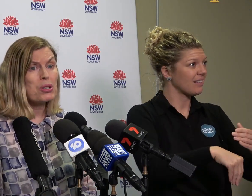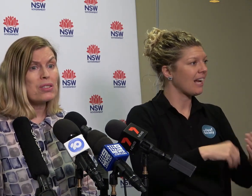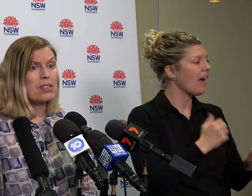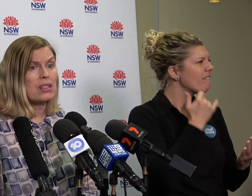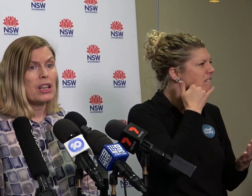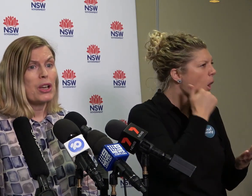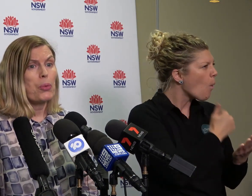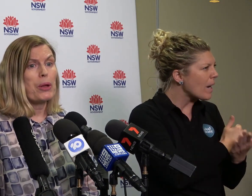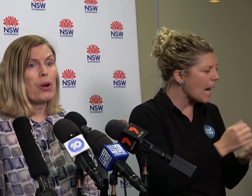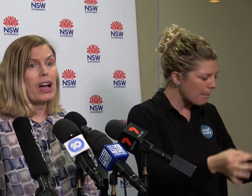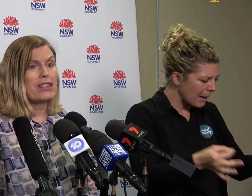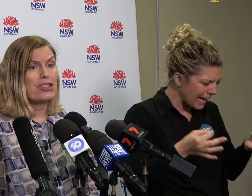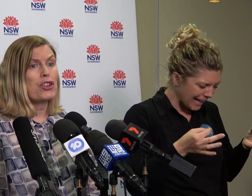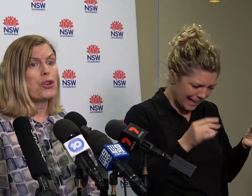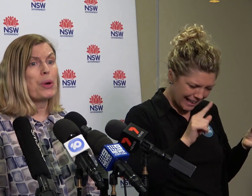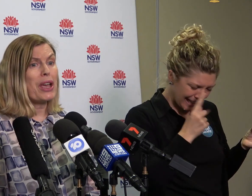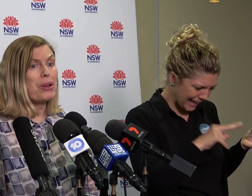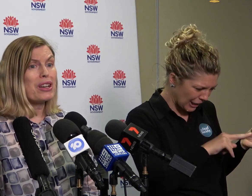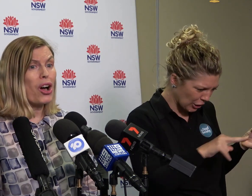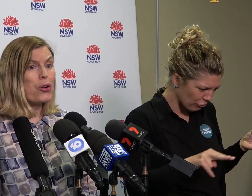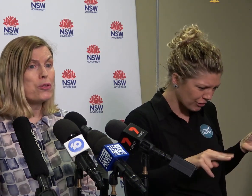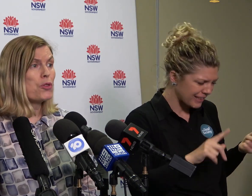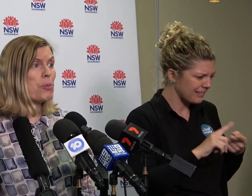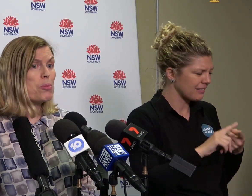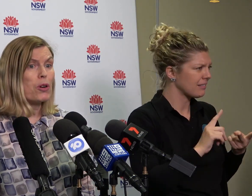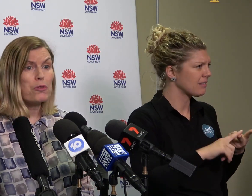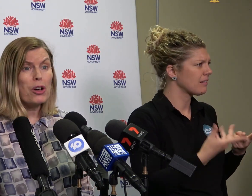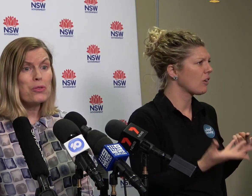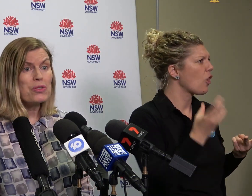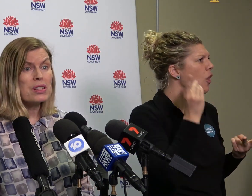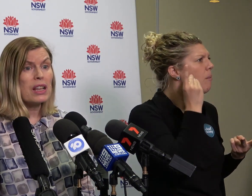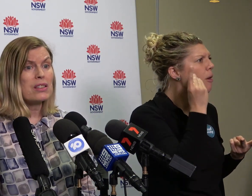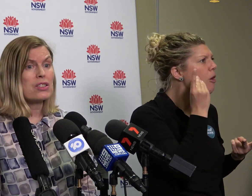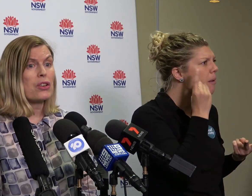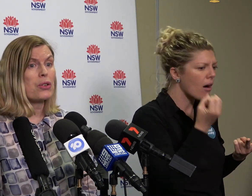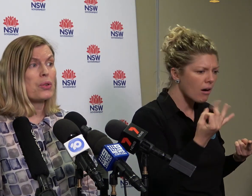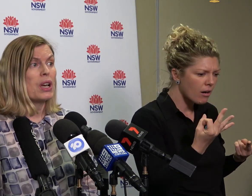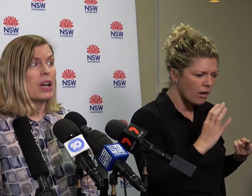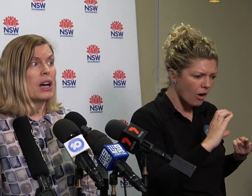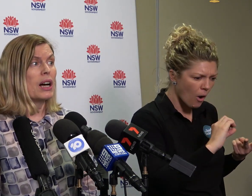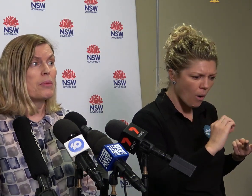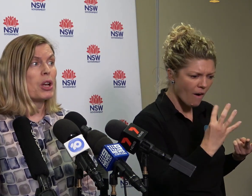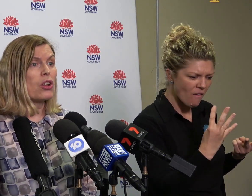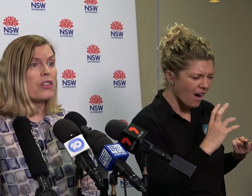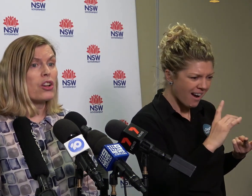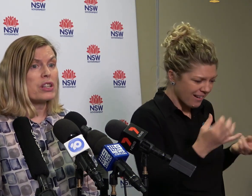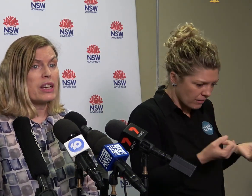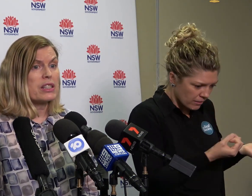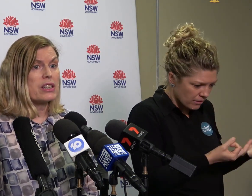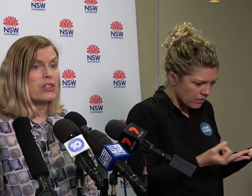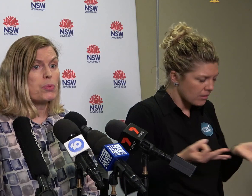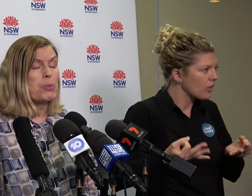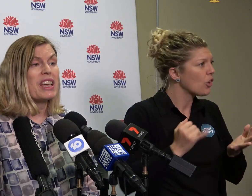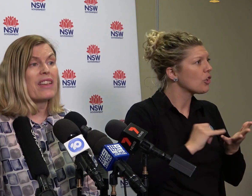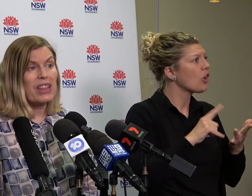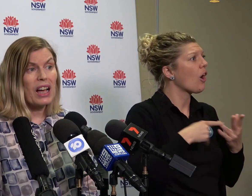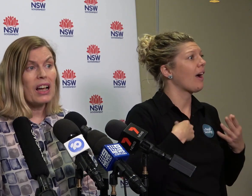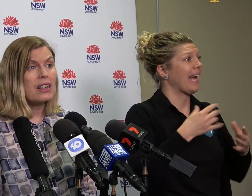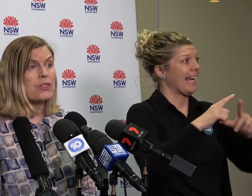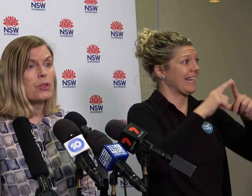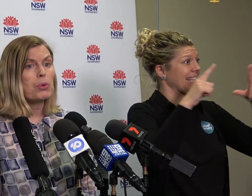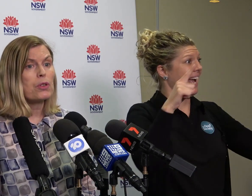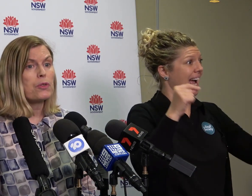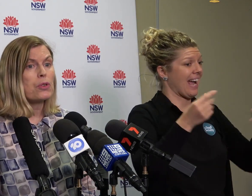illegible numbers. We write no area code for mobile phones, and so a lot of the contact details when we get